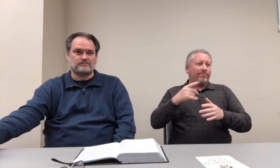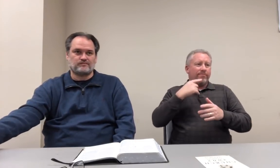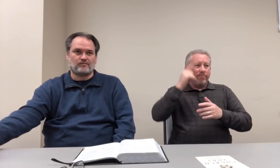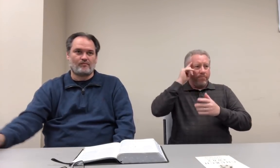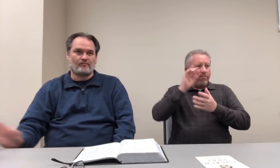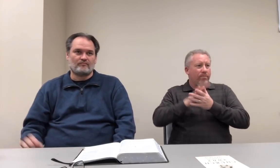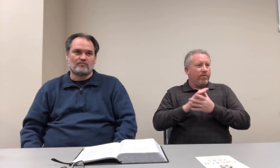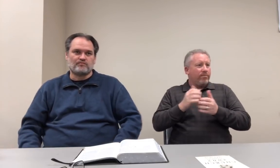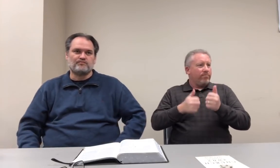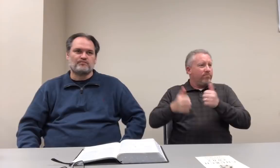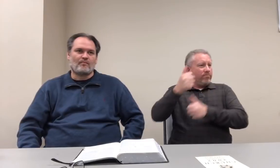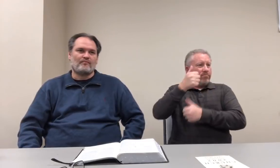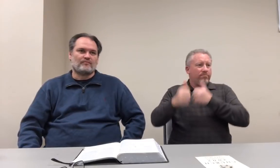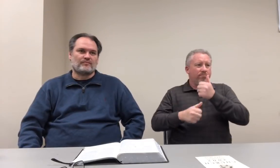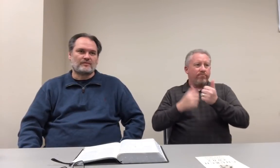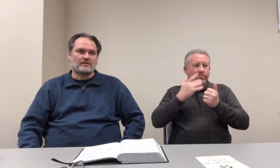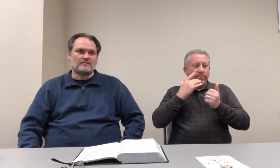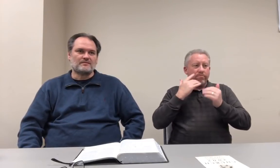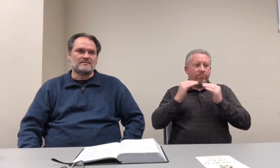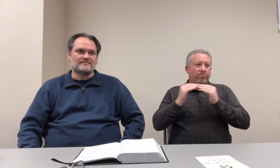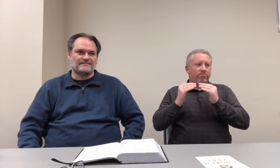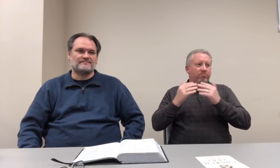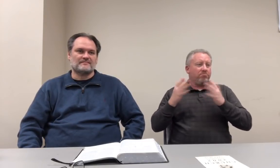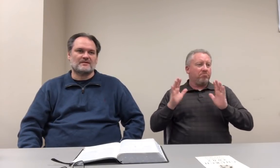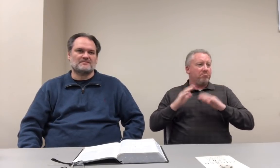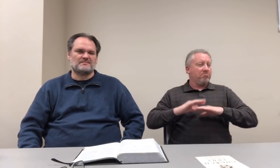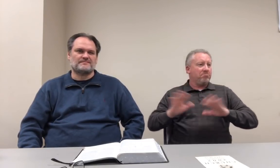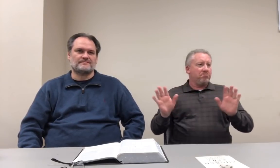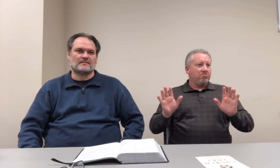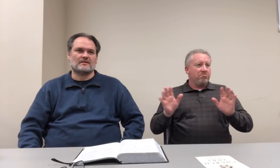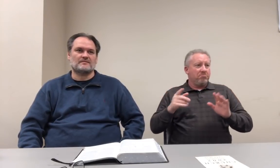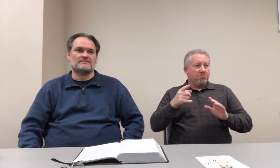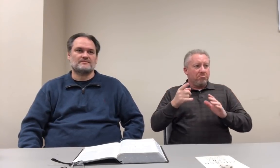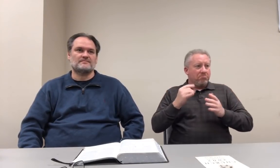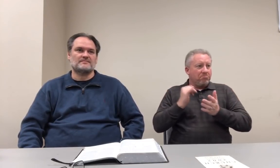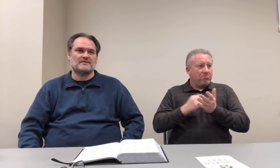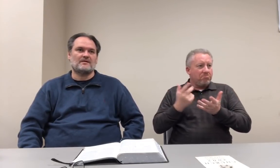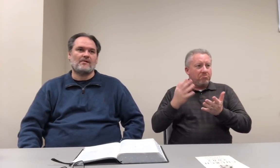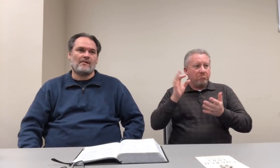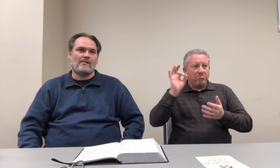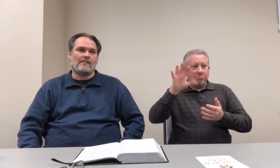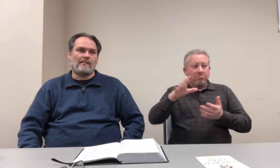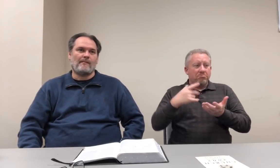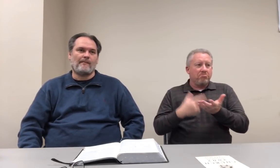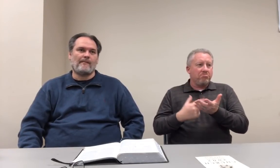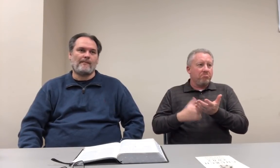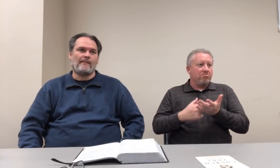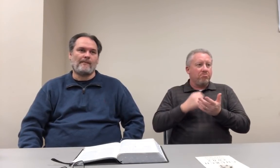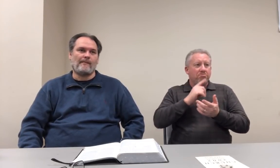talking about? There are passages to say this. It's old scripture, right?